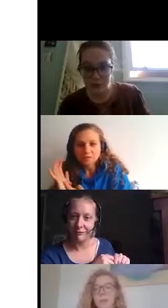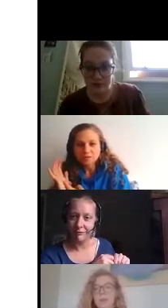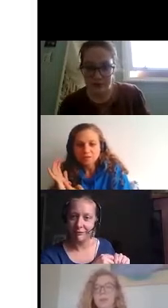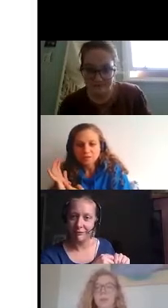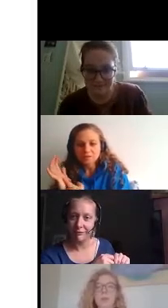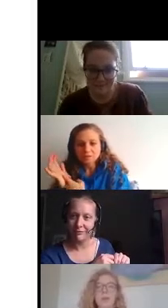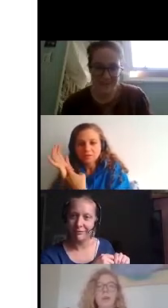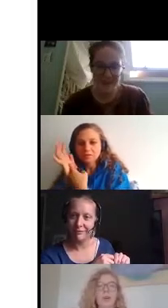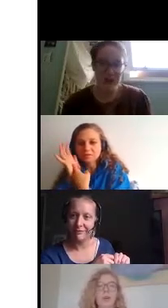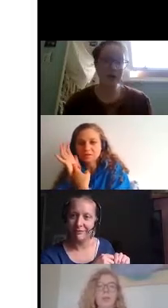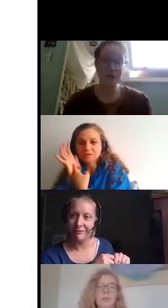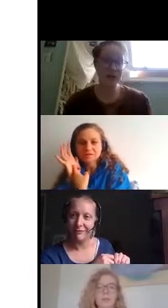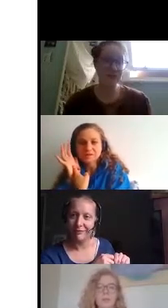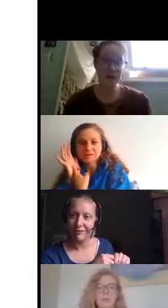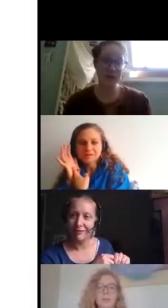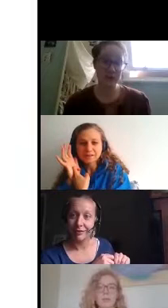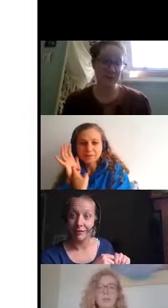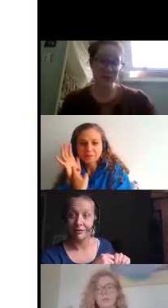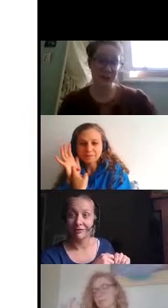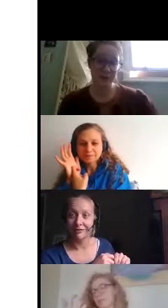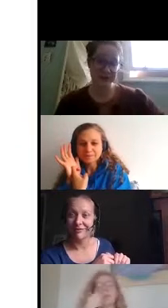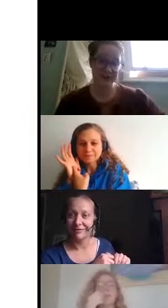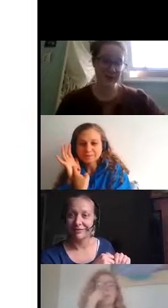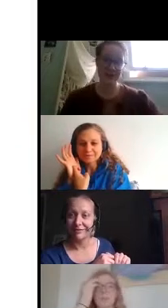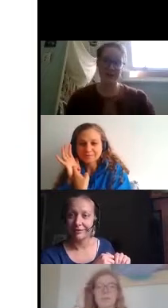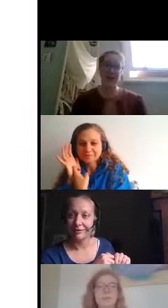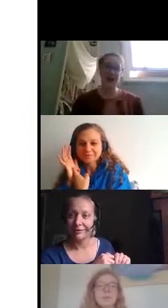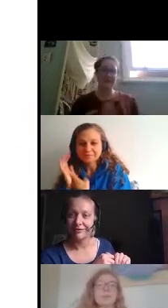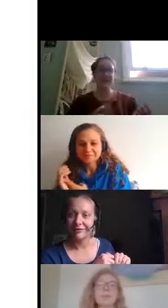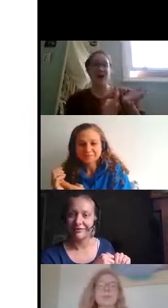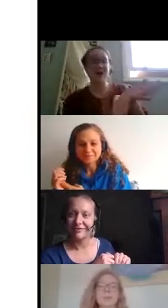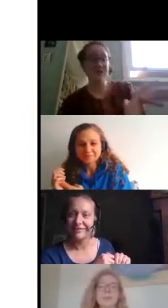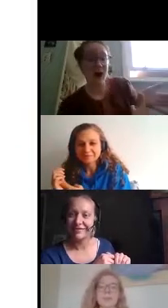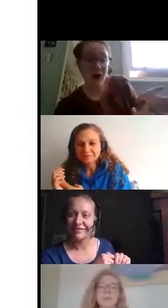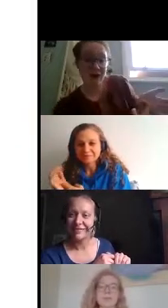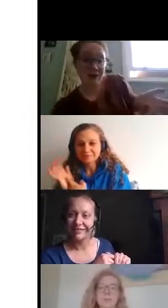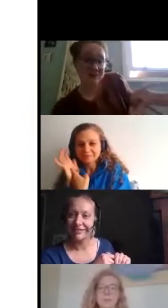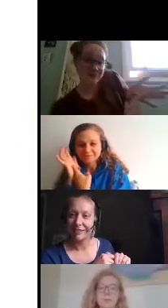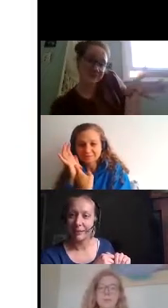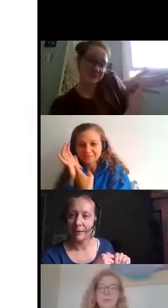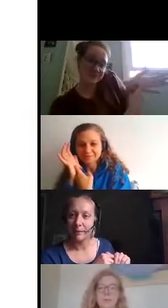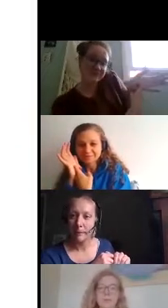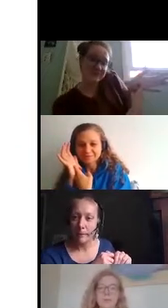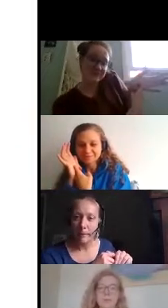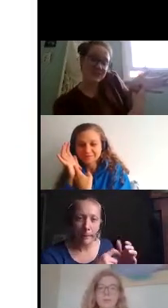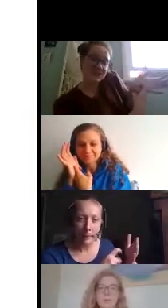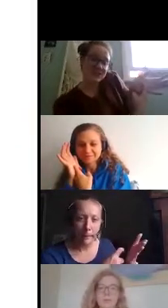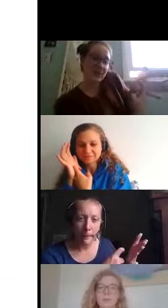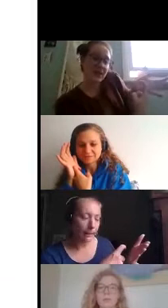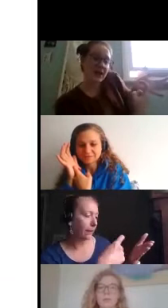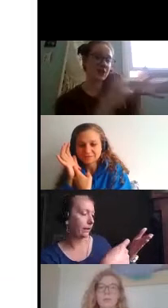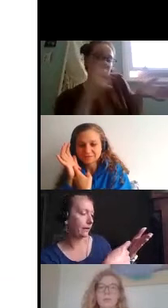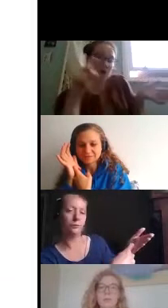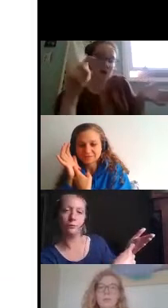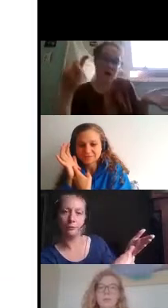What's next? Sorry, I'm struggling with the alphabet more than the BSL. That's really bad. R. So